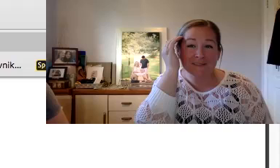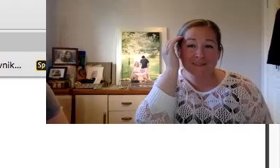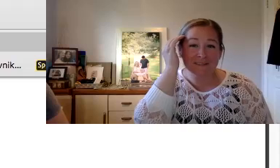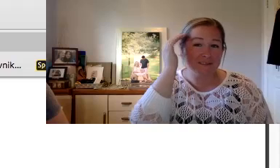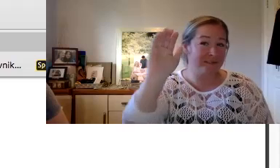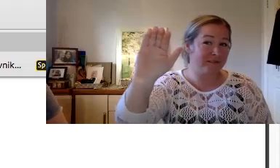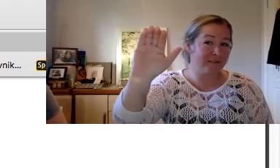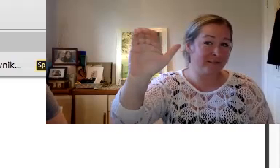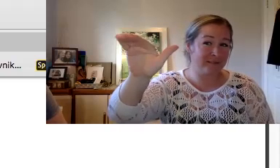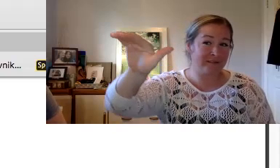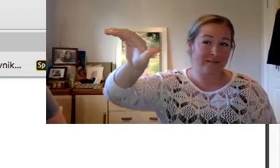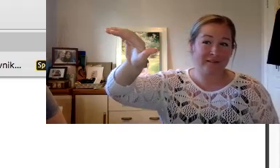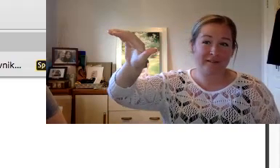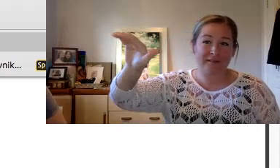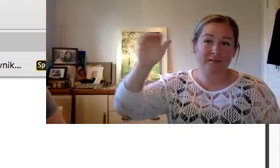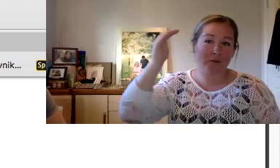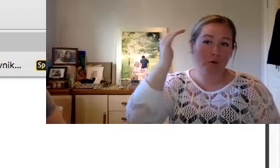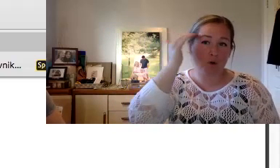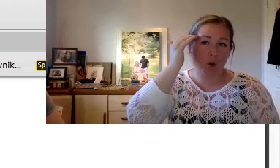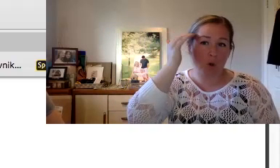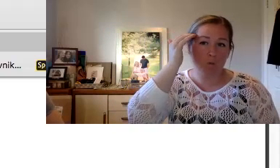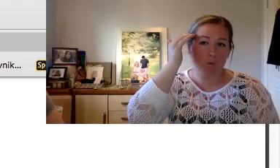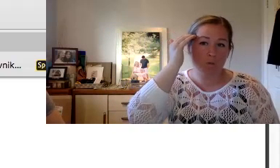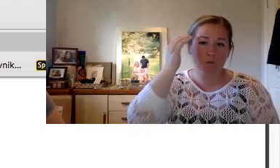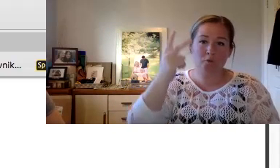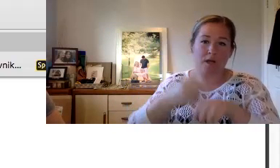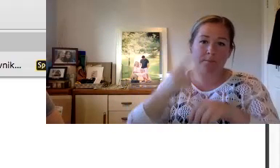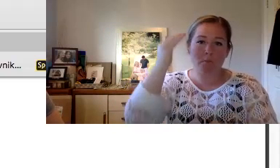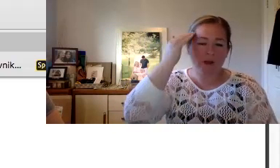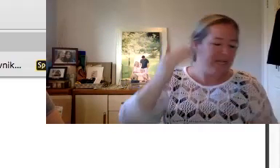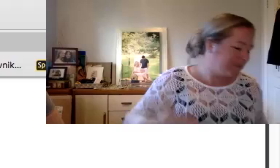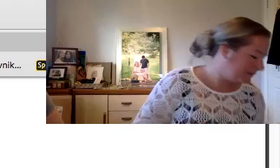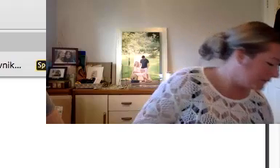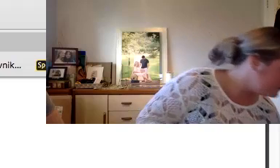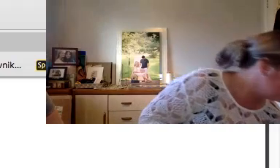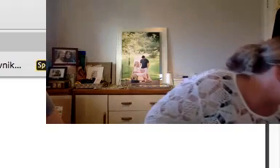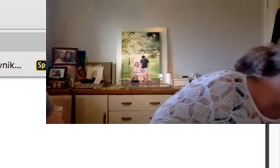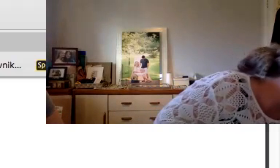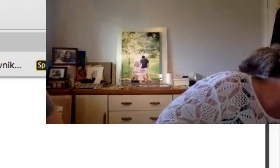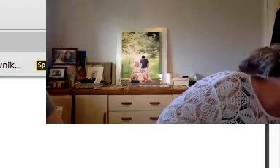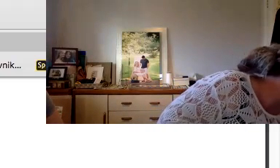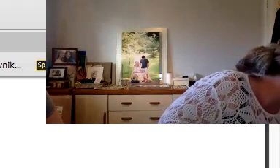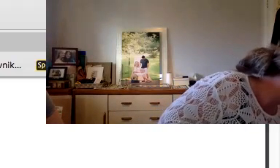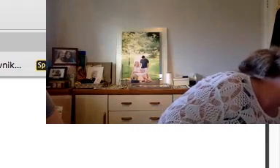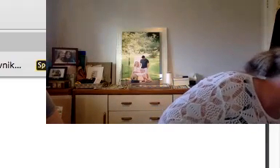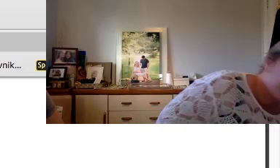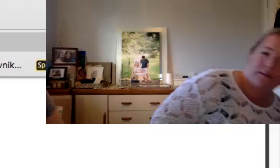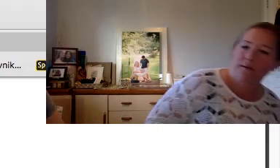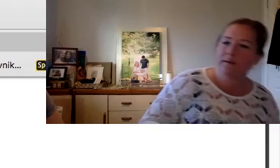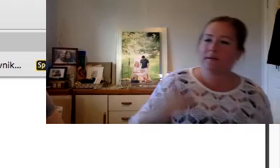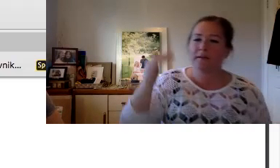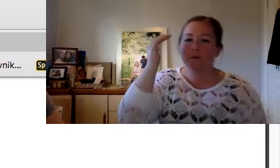No, the word no. Take your hand, cup it, and point to your face 2 times. No.